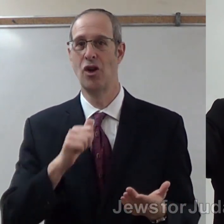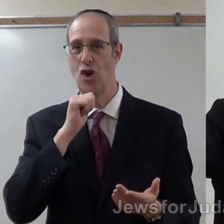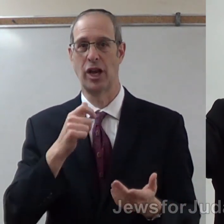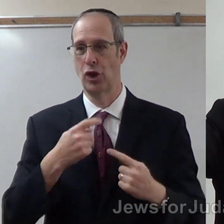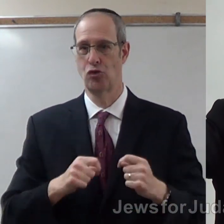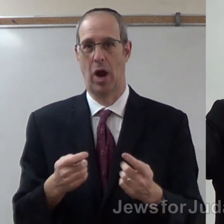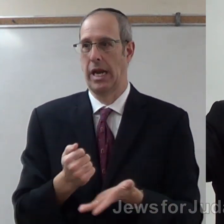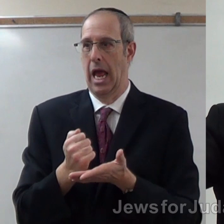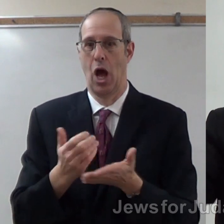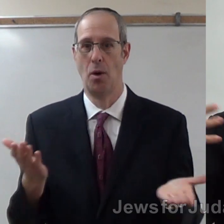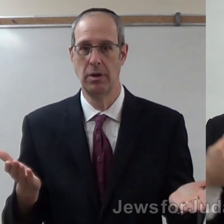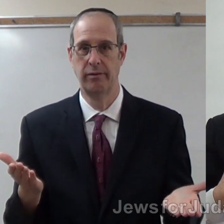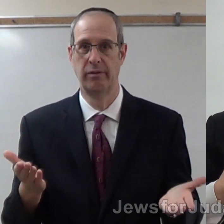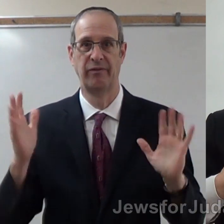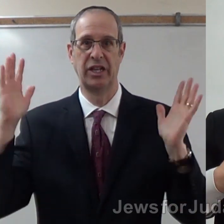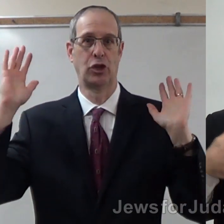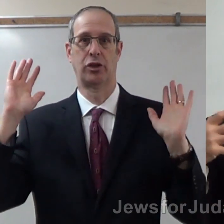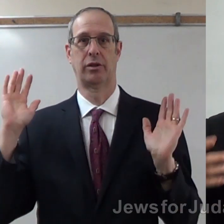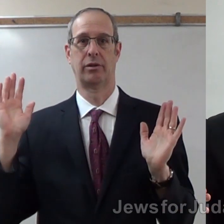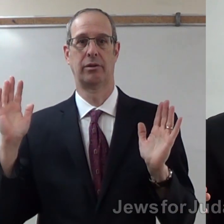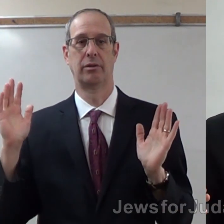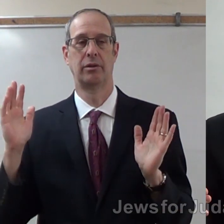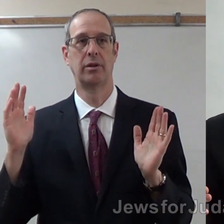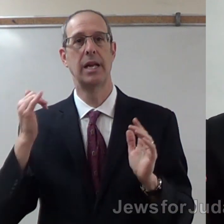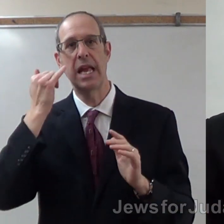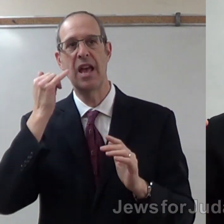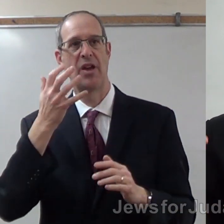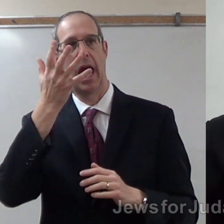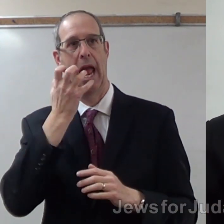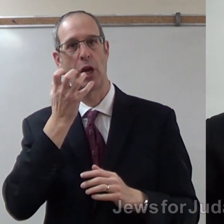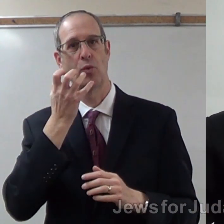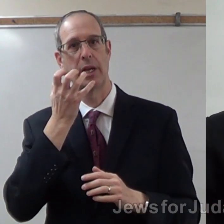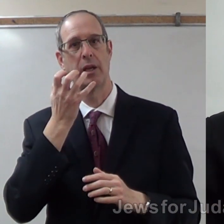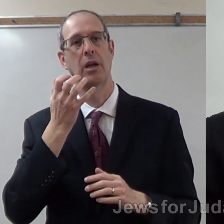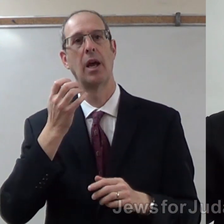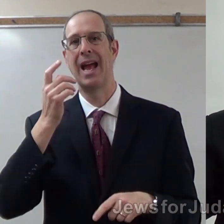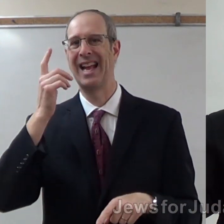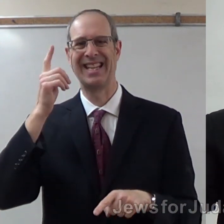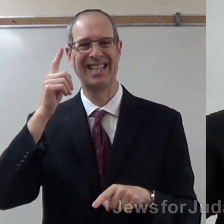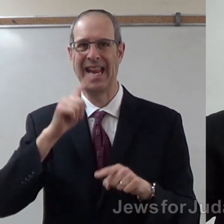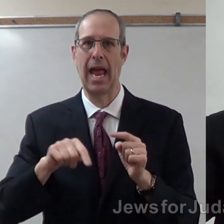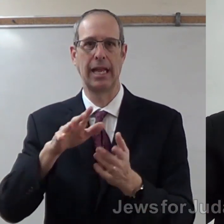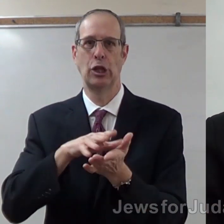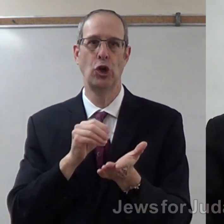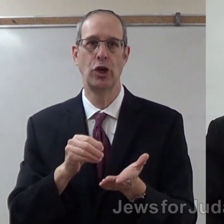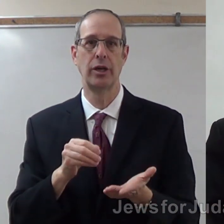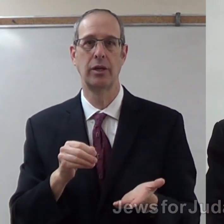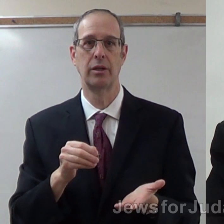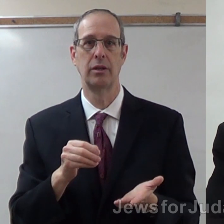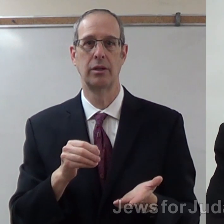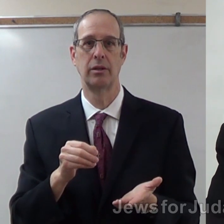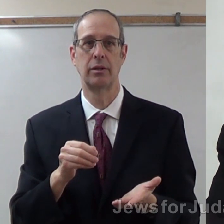anymore. So someone who is an angry person cannot learn.